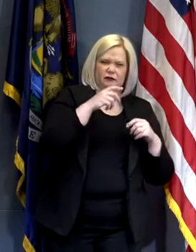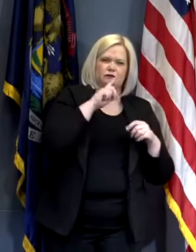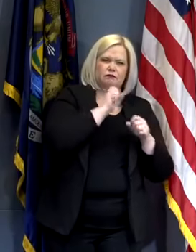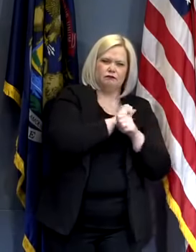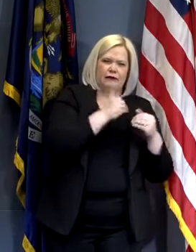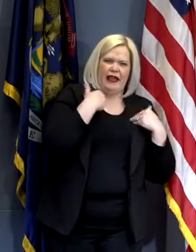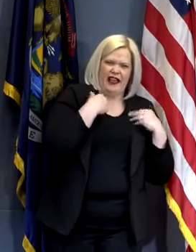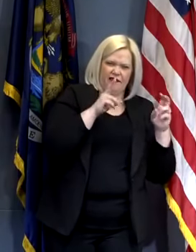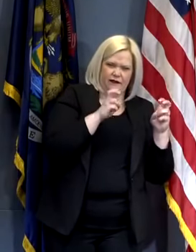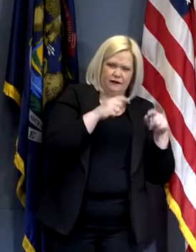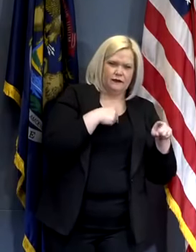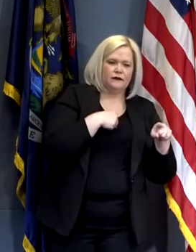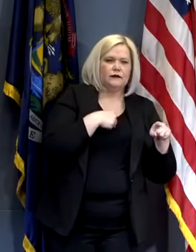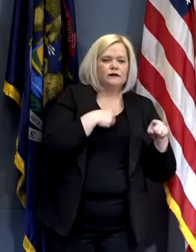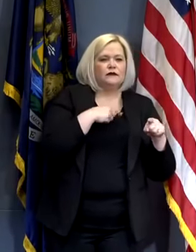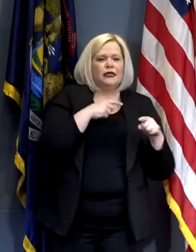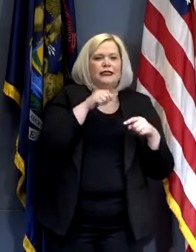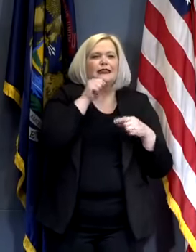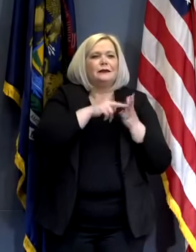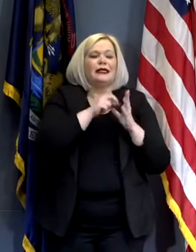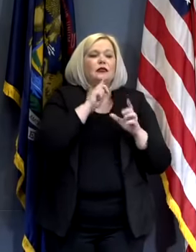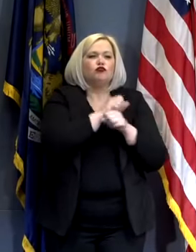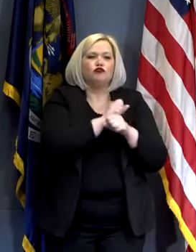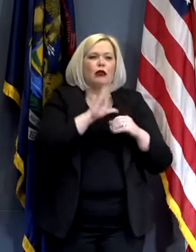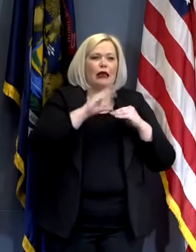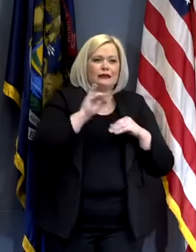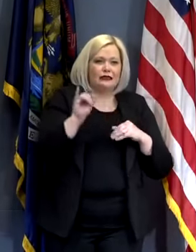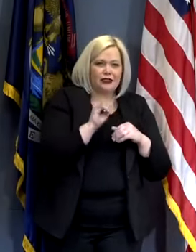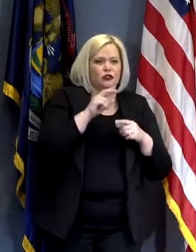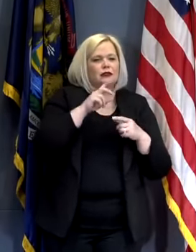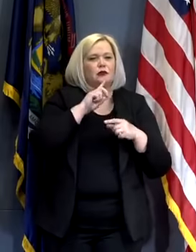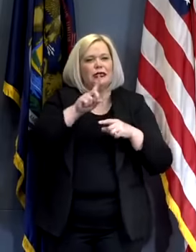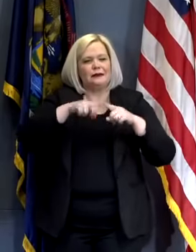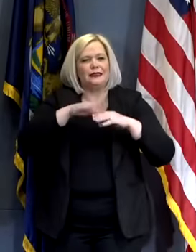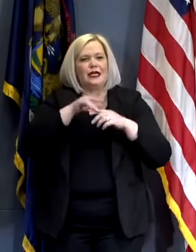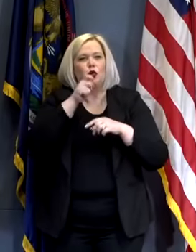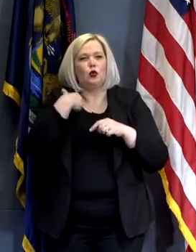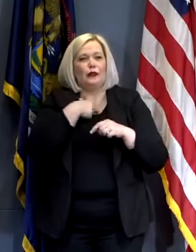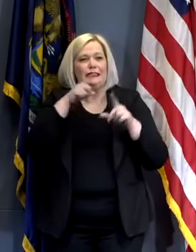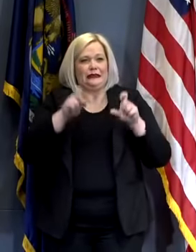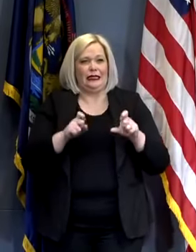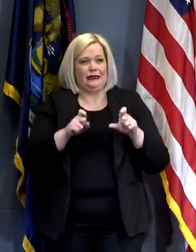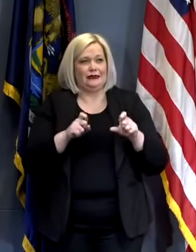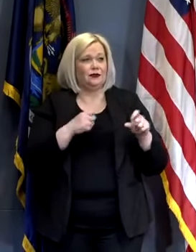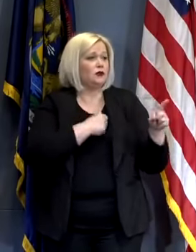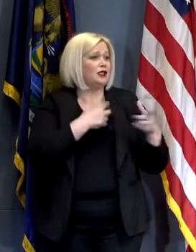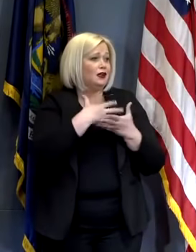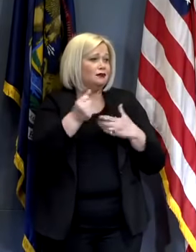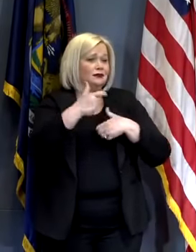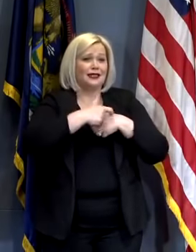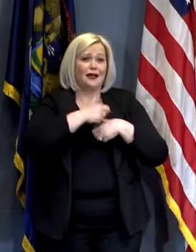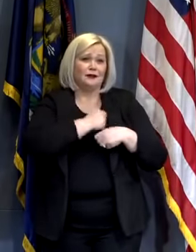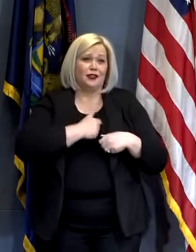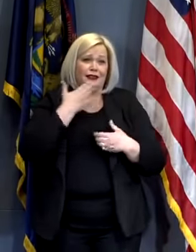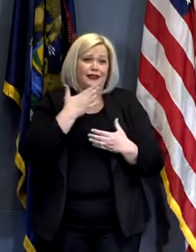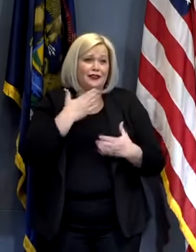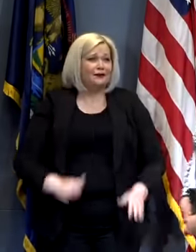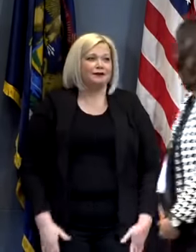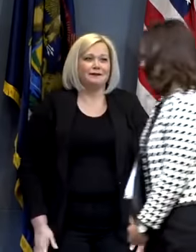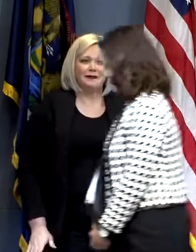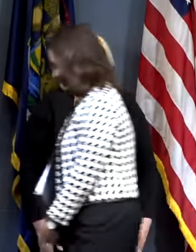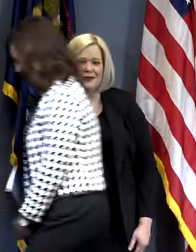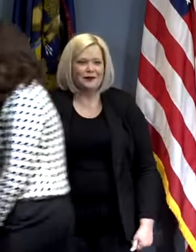less infectious. It's just a matter of who we're actually testing. All right. We're just out of time. Okay. Sorry. Thank you. Thank you. Thank you. Thank you.